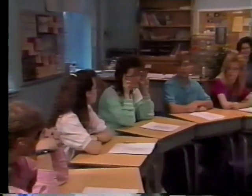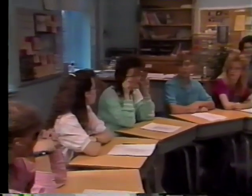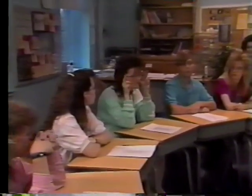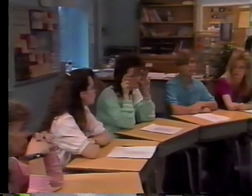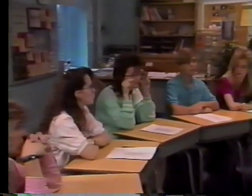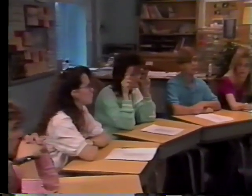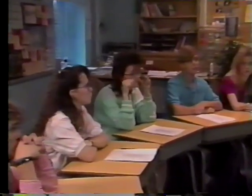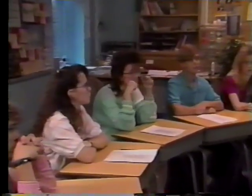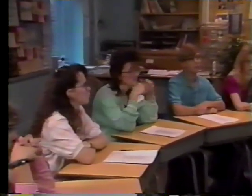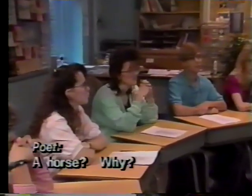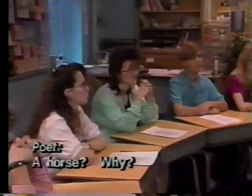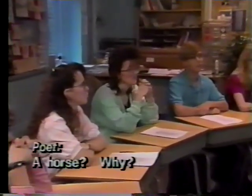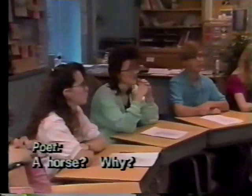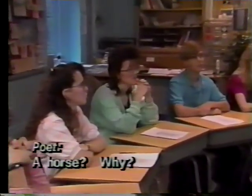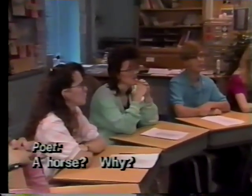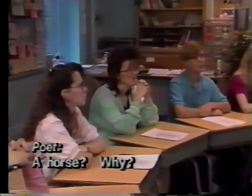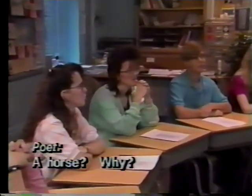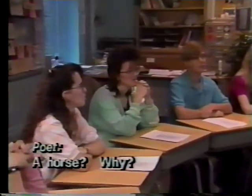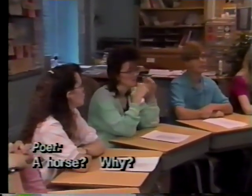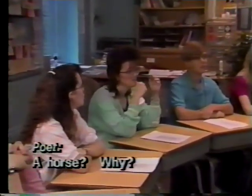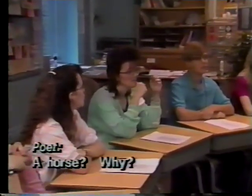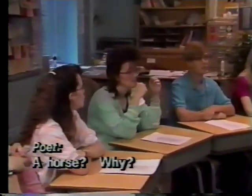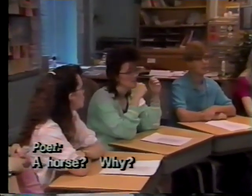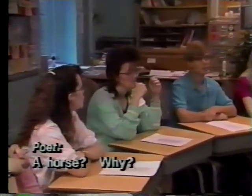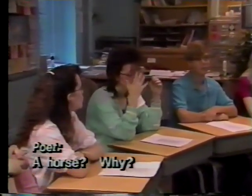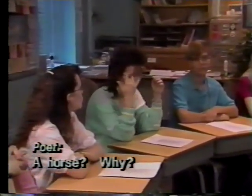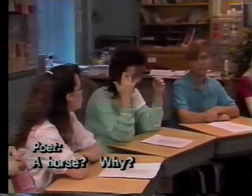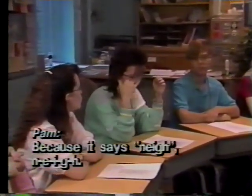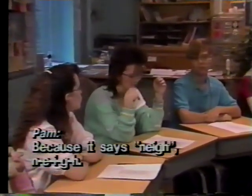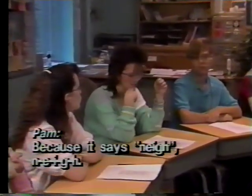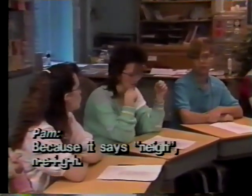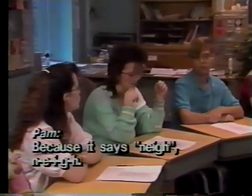A horse. What? What?